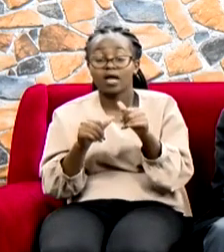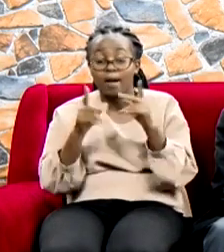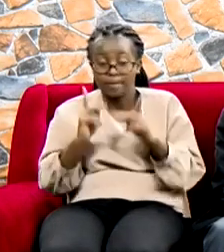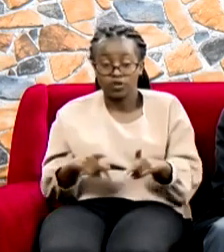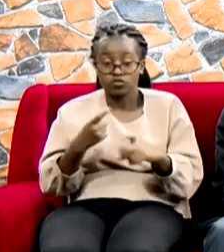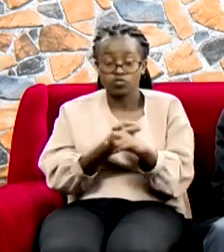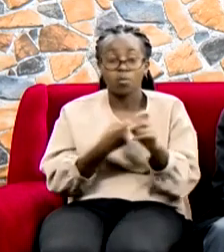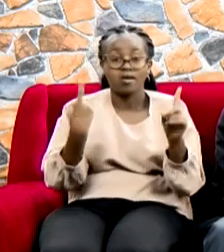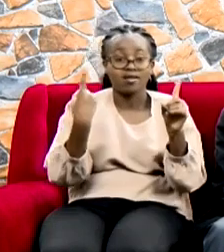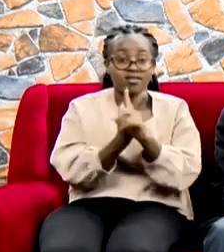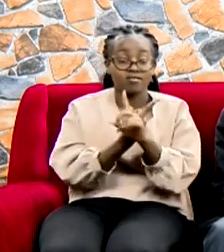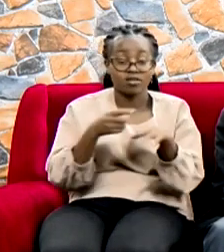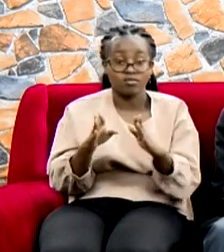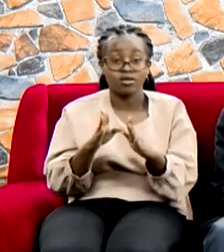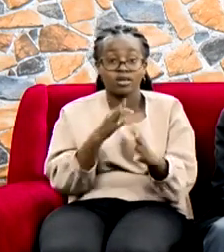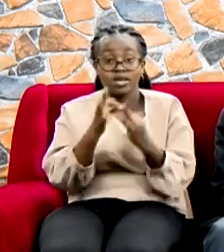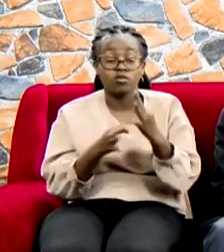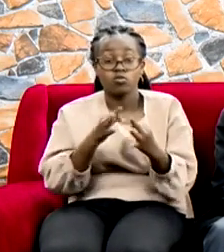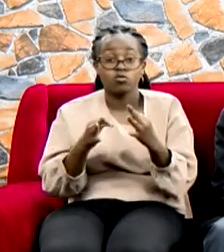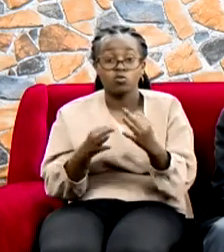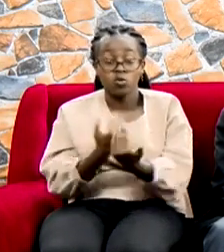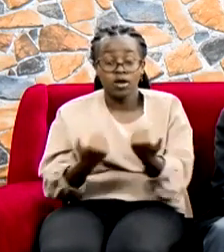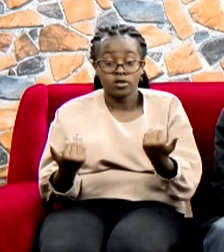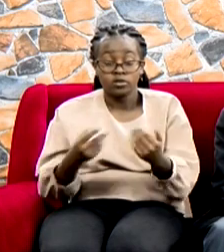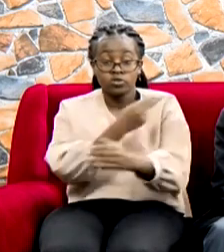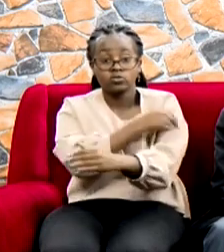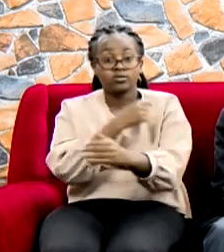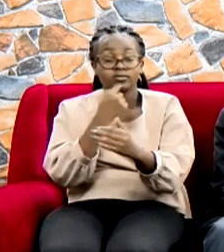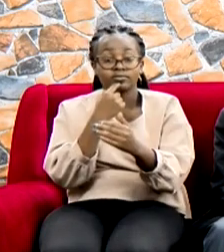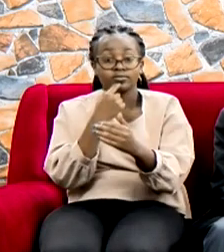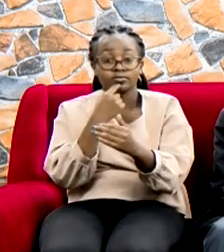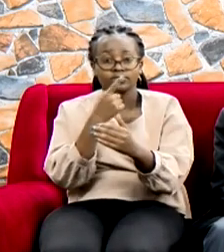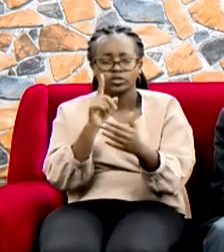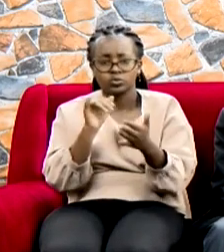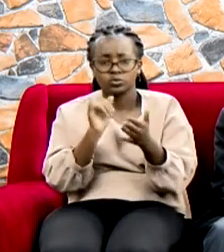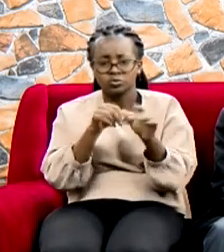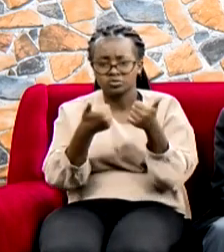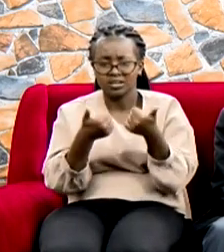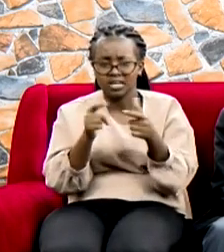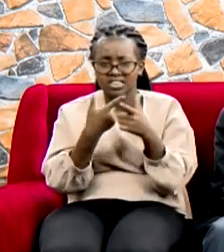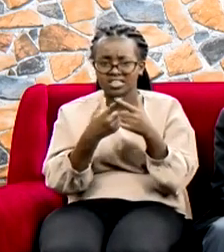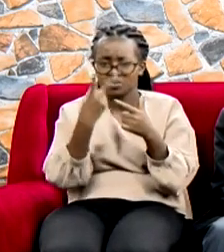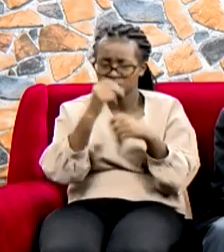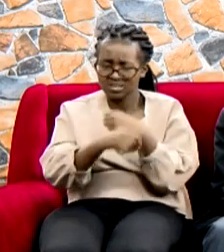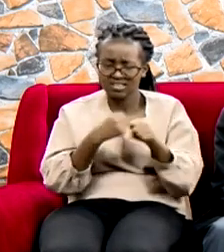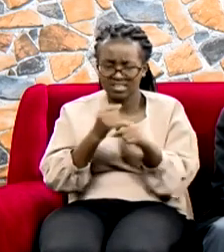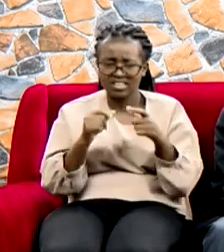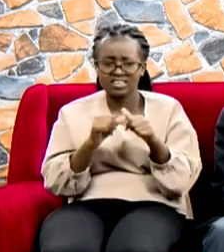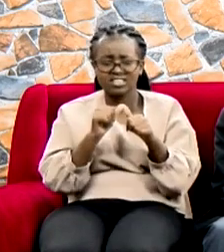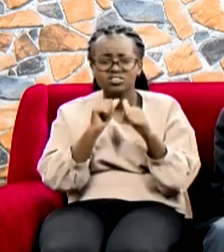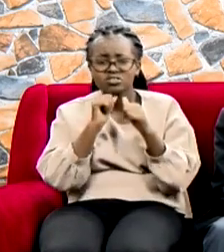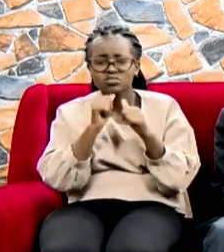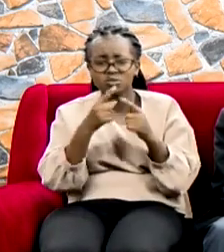different professional line. So if your pediatrician tells you, I think it's okay, your child is fine, and your child is 2 years and not